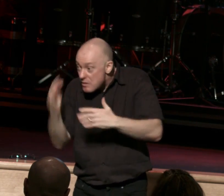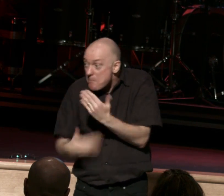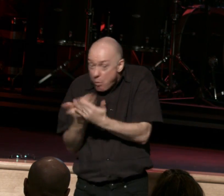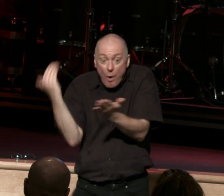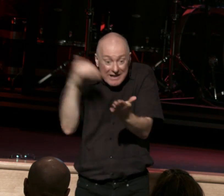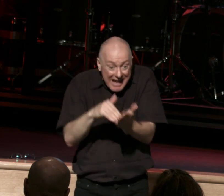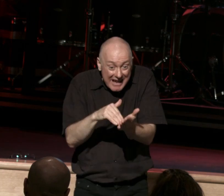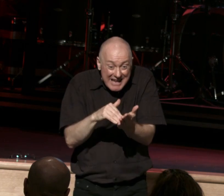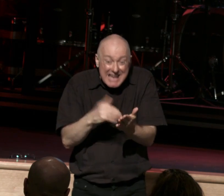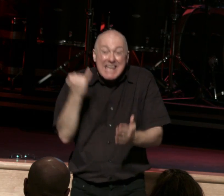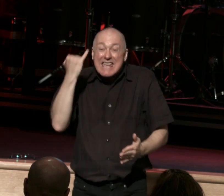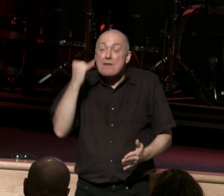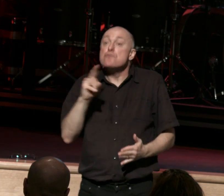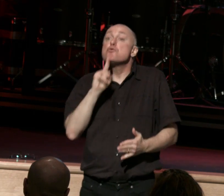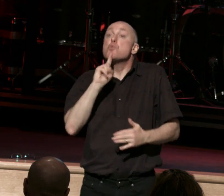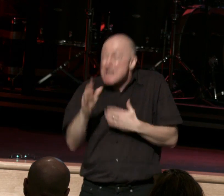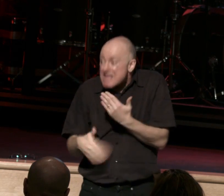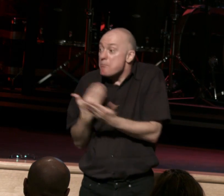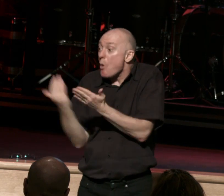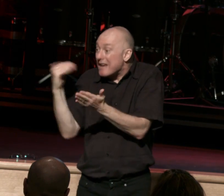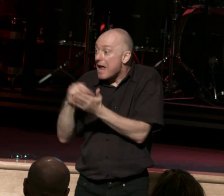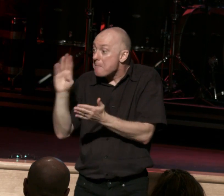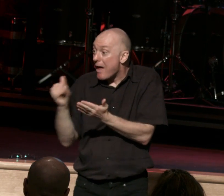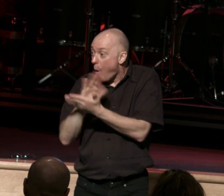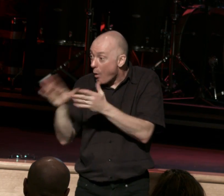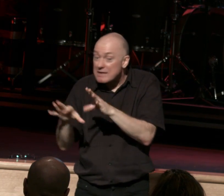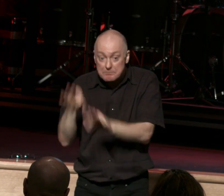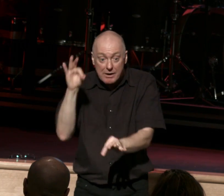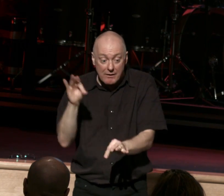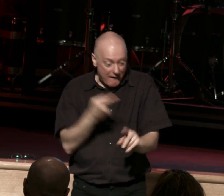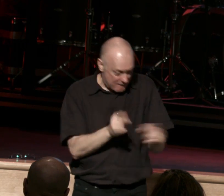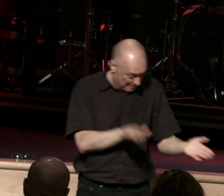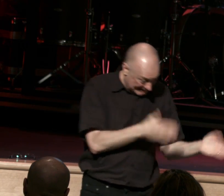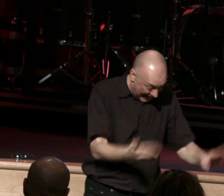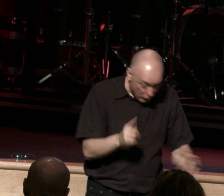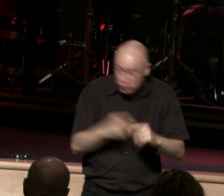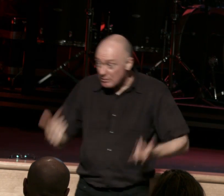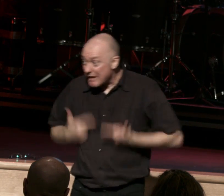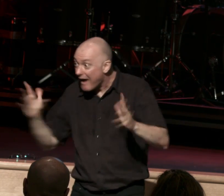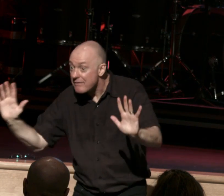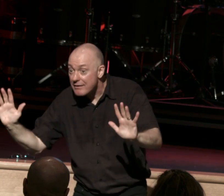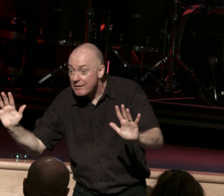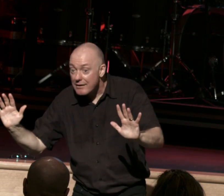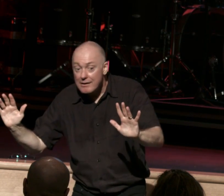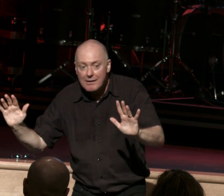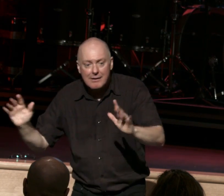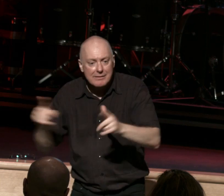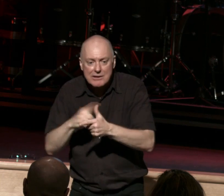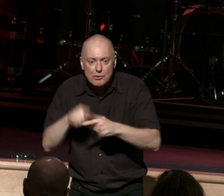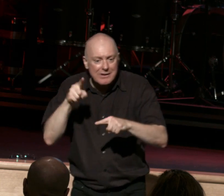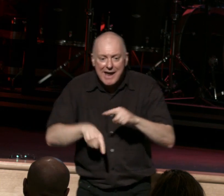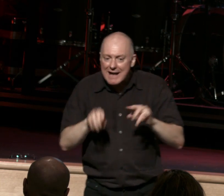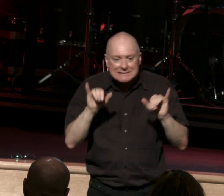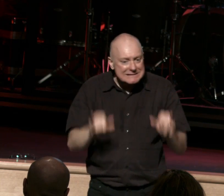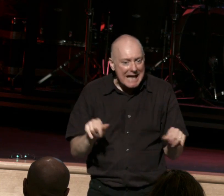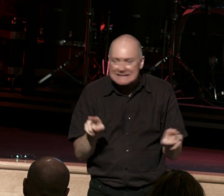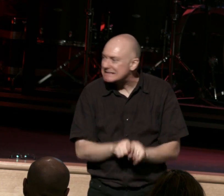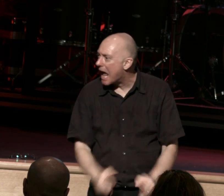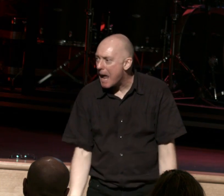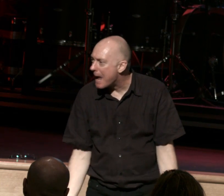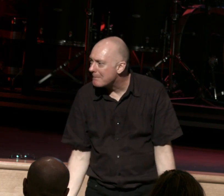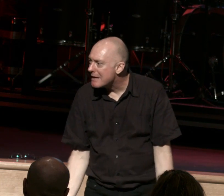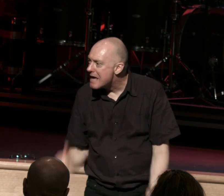you are born again, if you are regenerated by the Holy Spirit from death to life, you can't stay